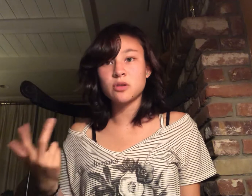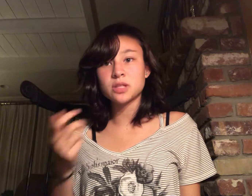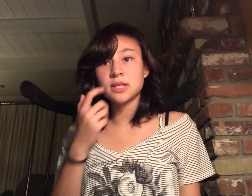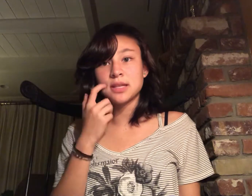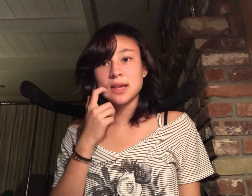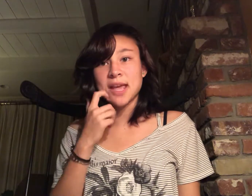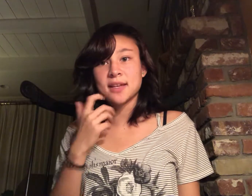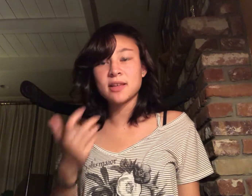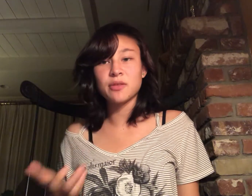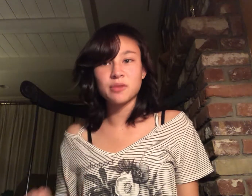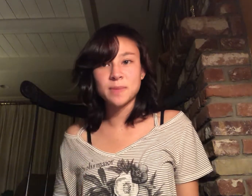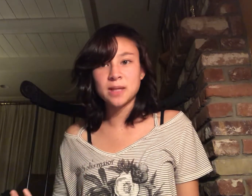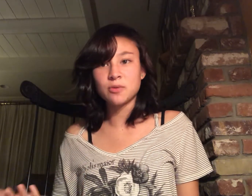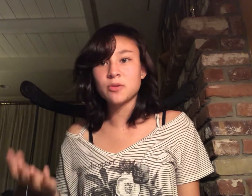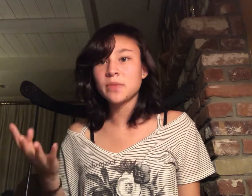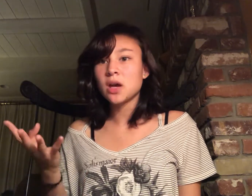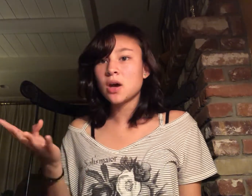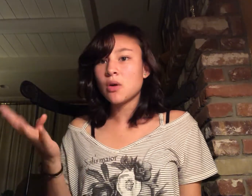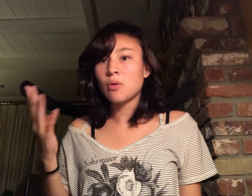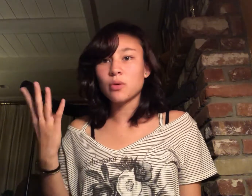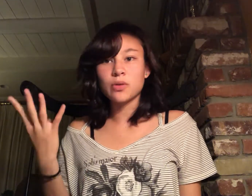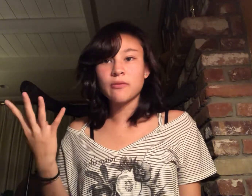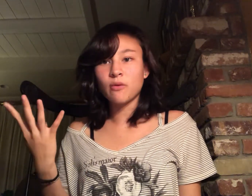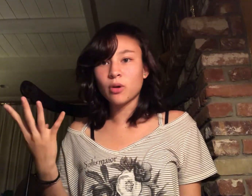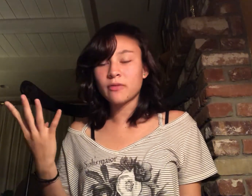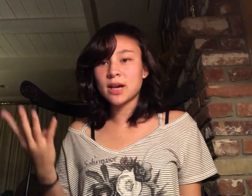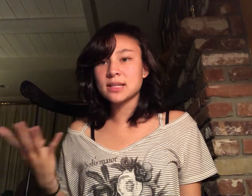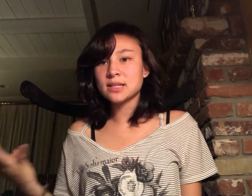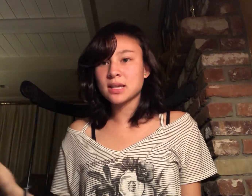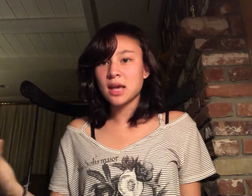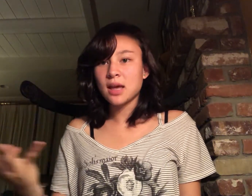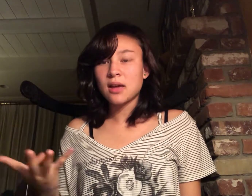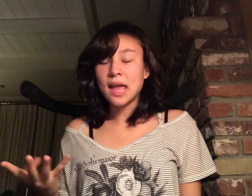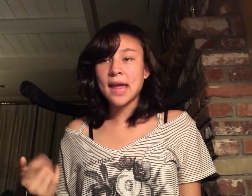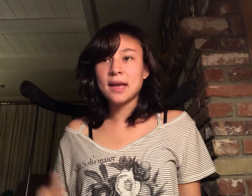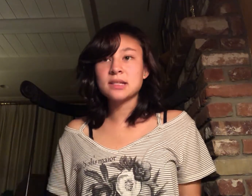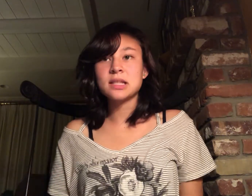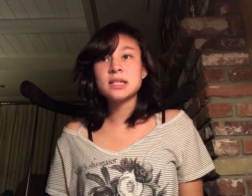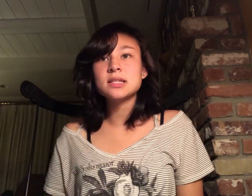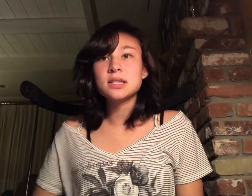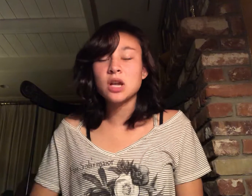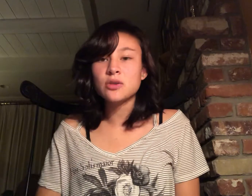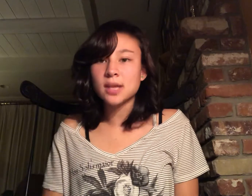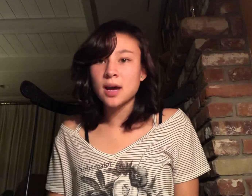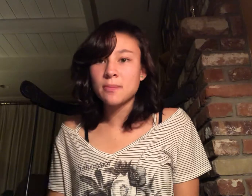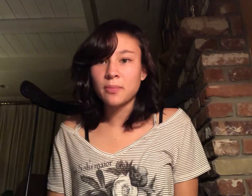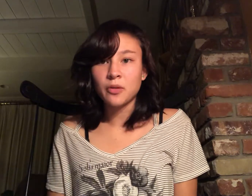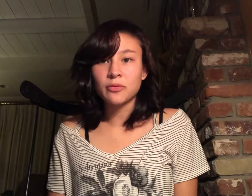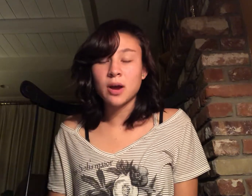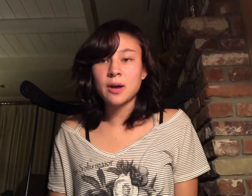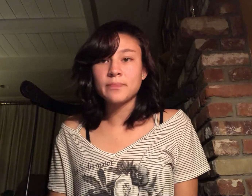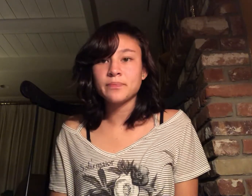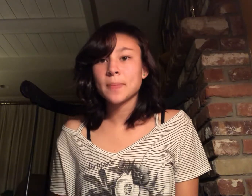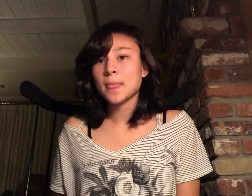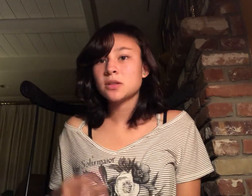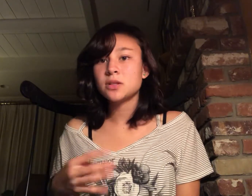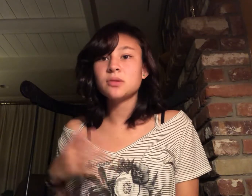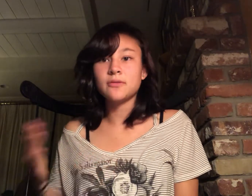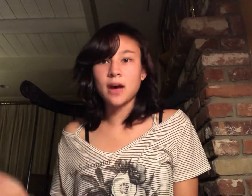motion indicating the three people, or the four of us. And this goes up from